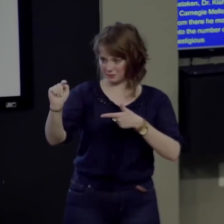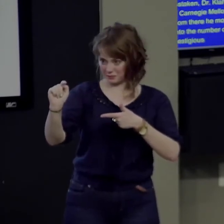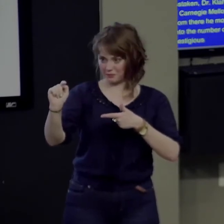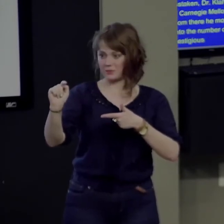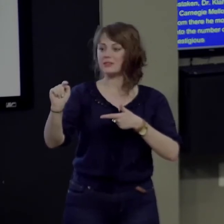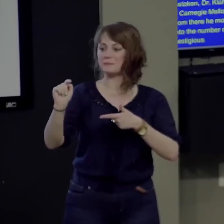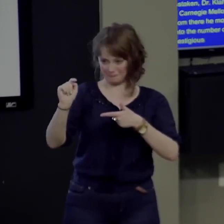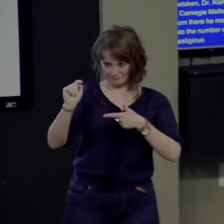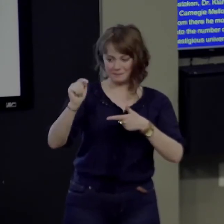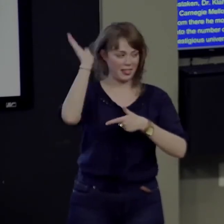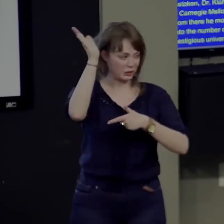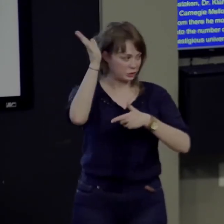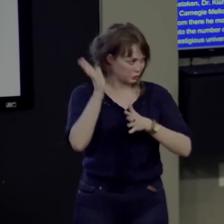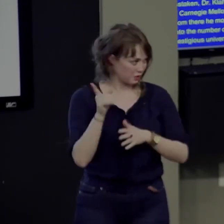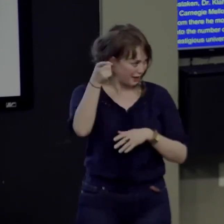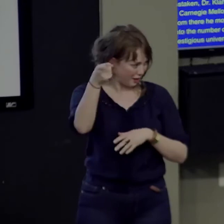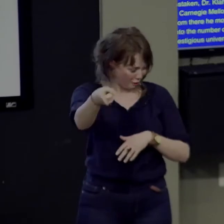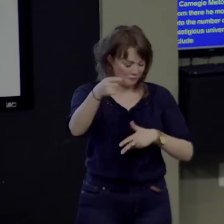for a Fulbright,